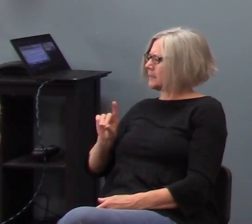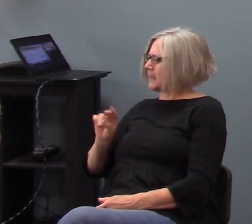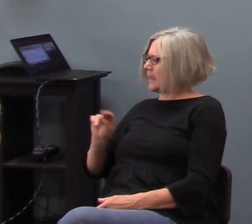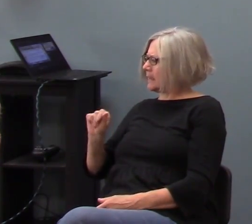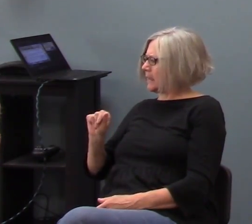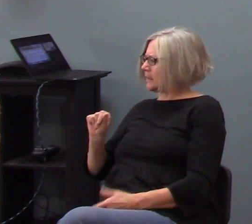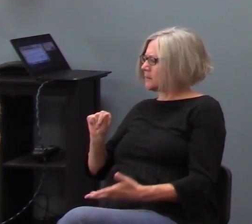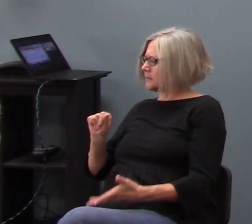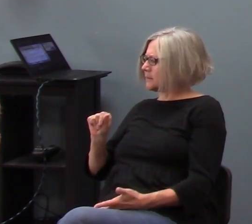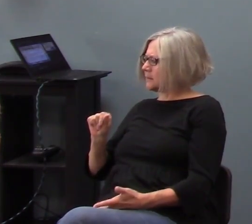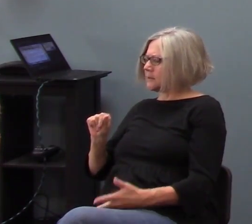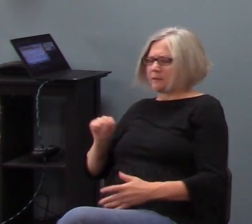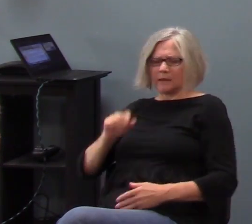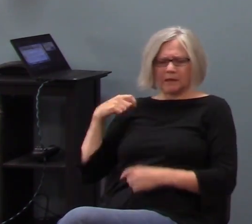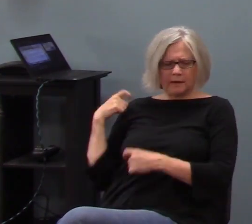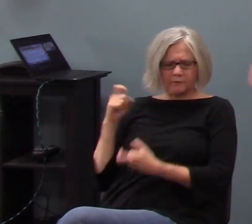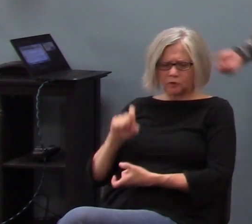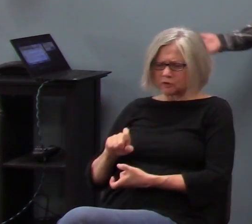discovery of DNA.